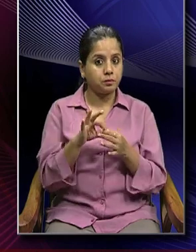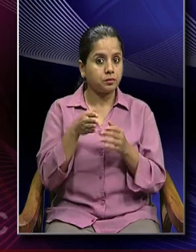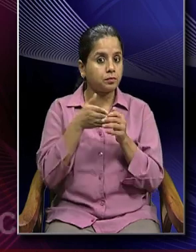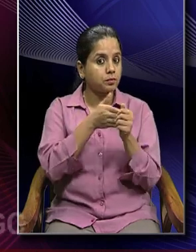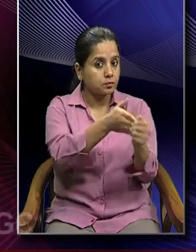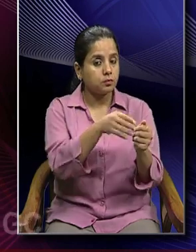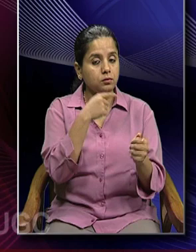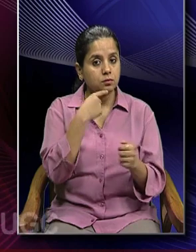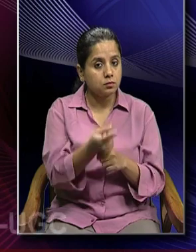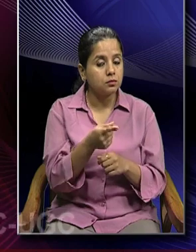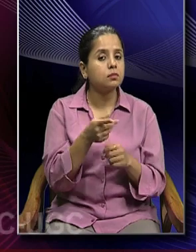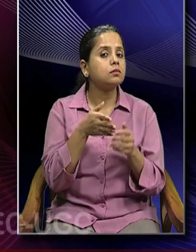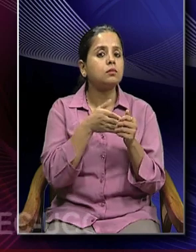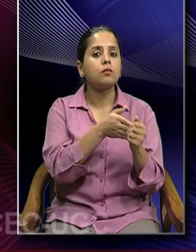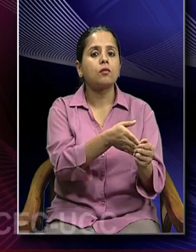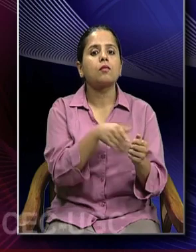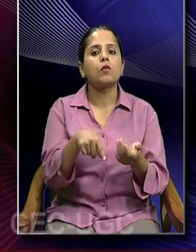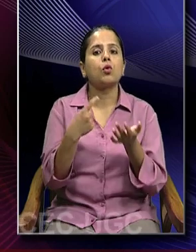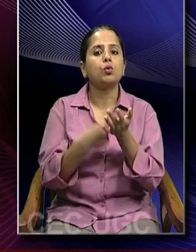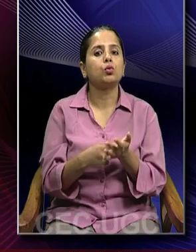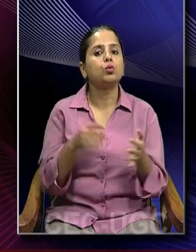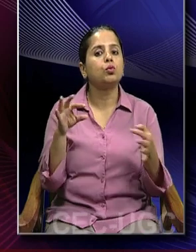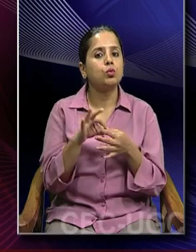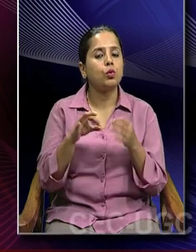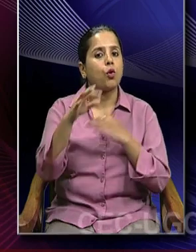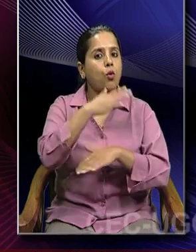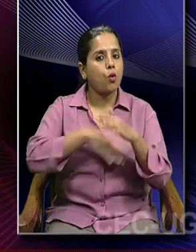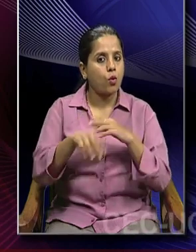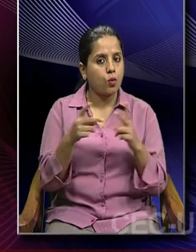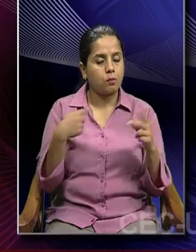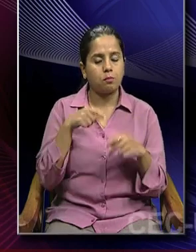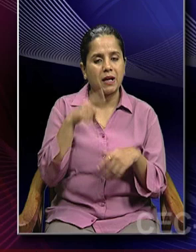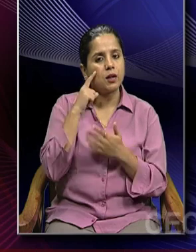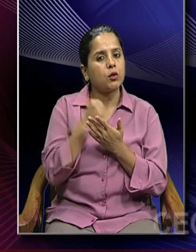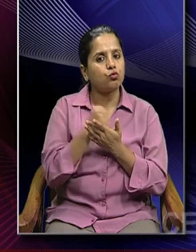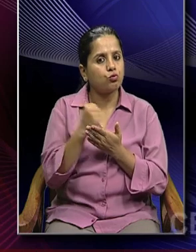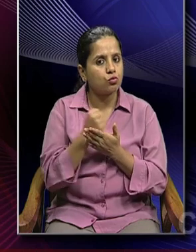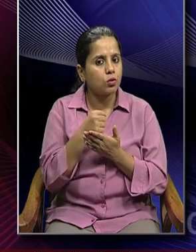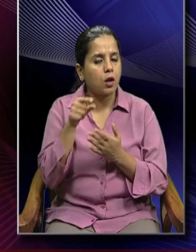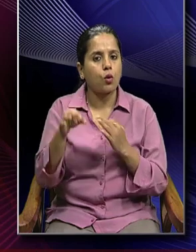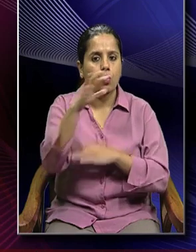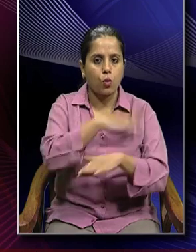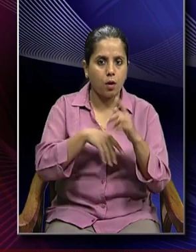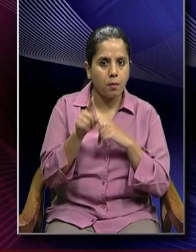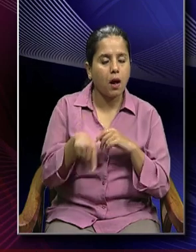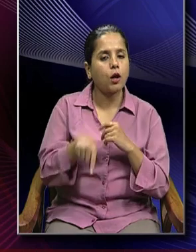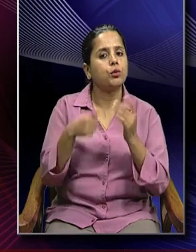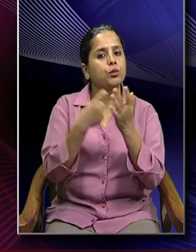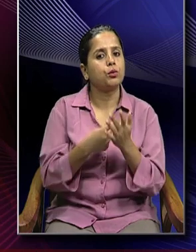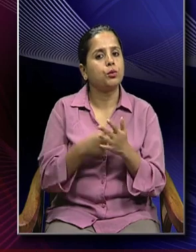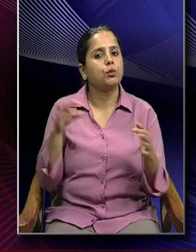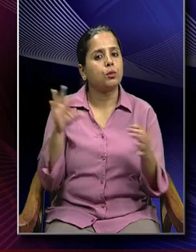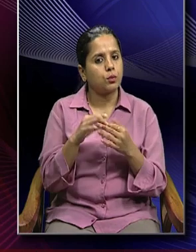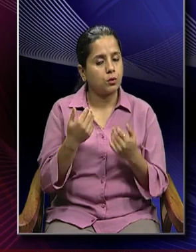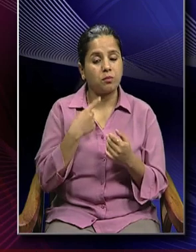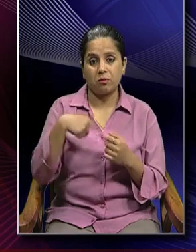by the rule based organization, we should try to craft an organization which is principle based. We